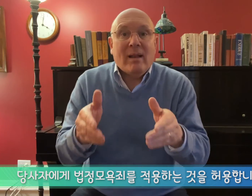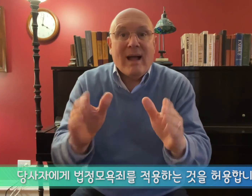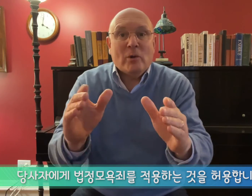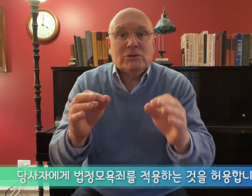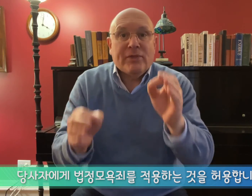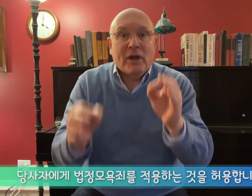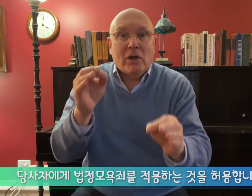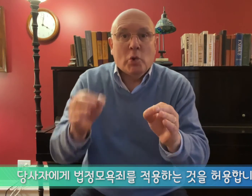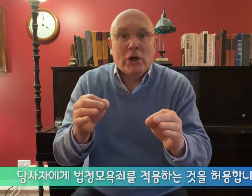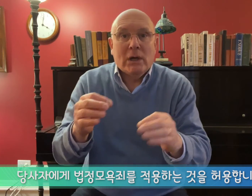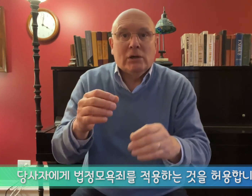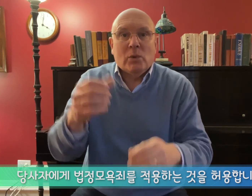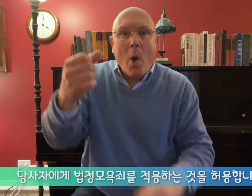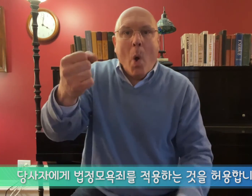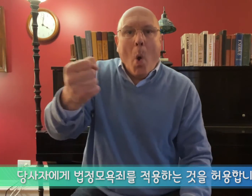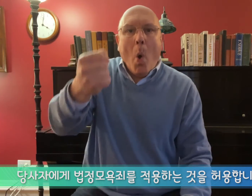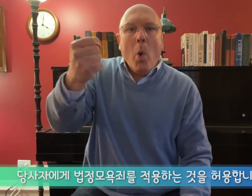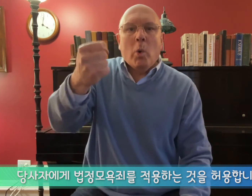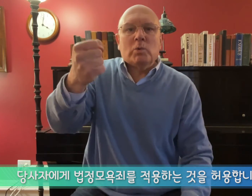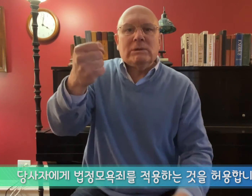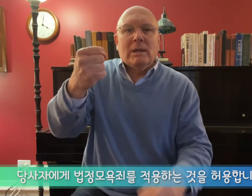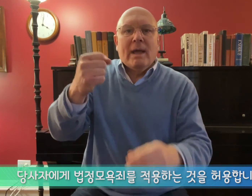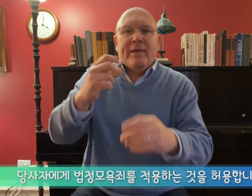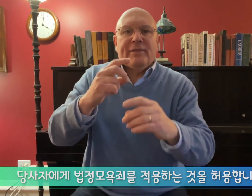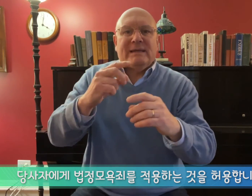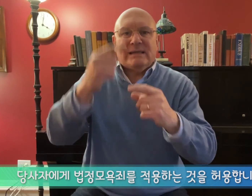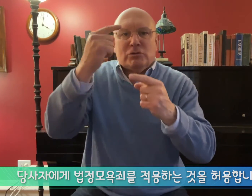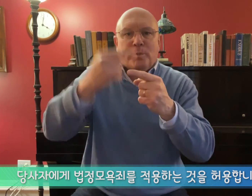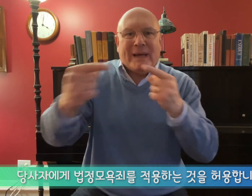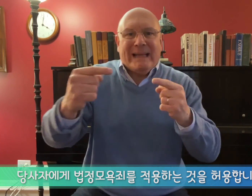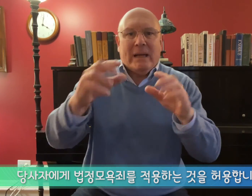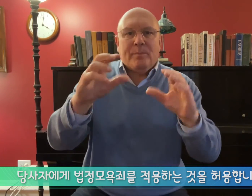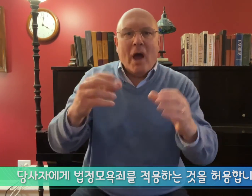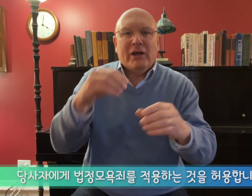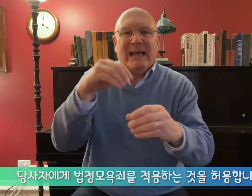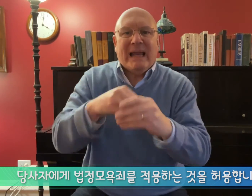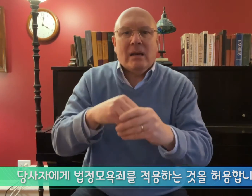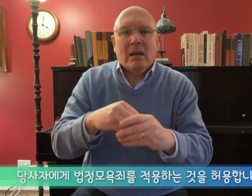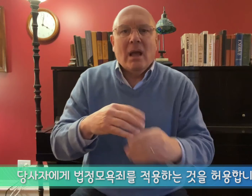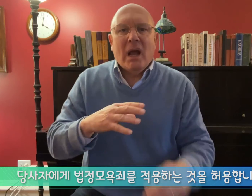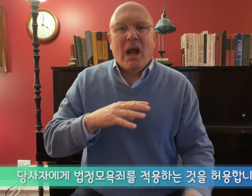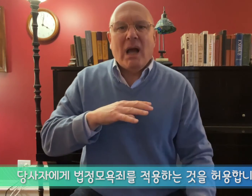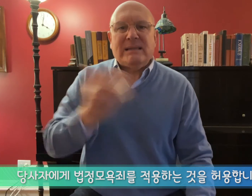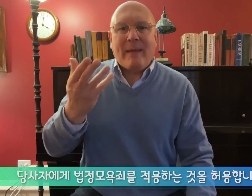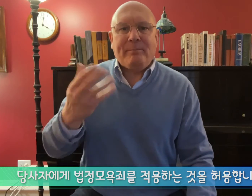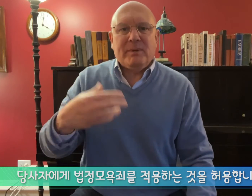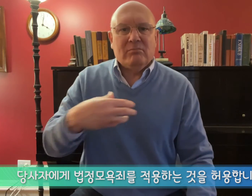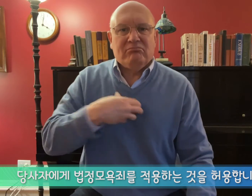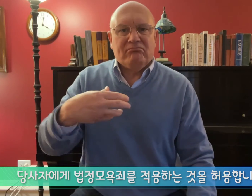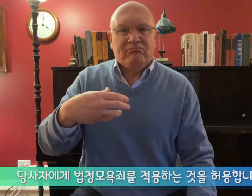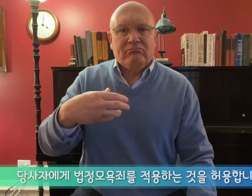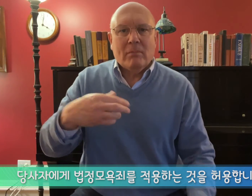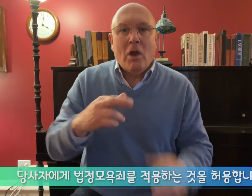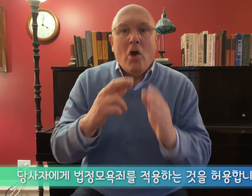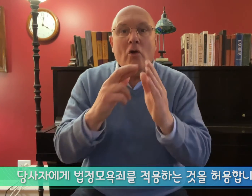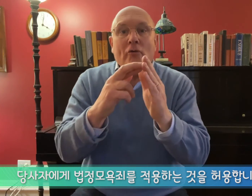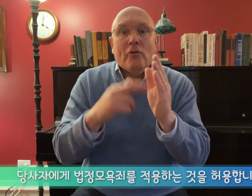This rule also allows the court to hold the disobedient party in contempt.